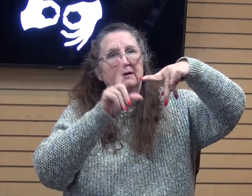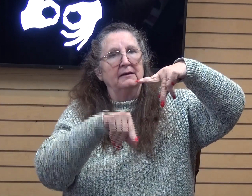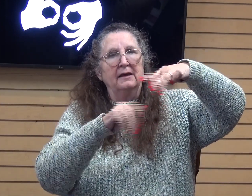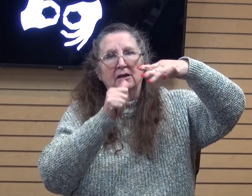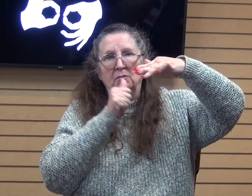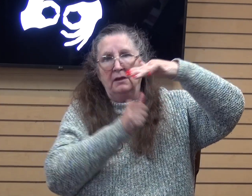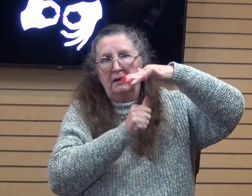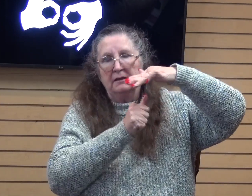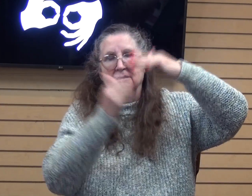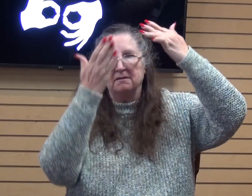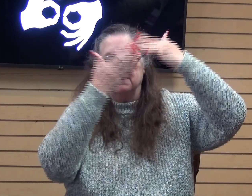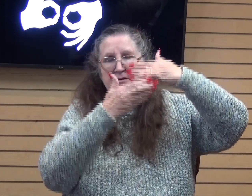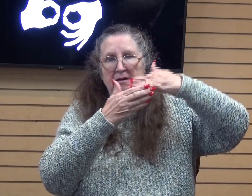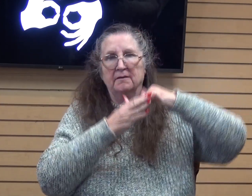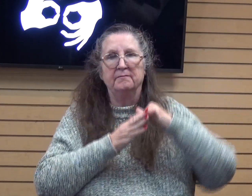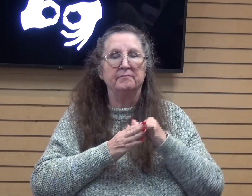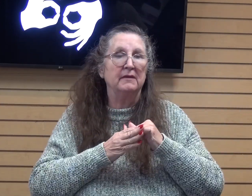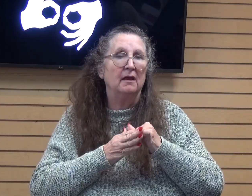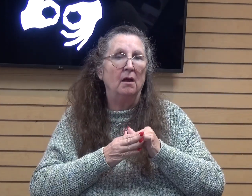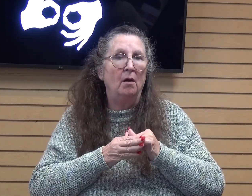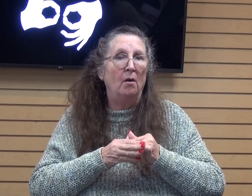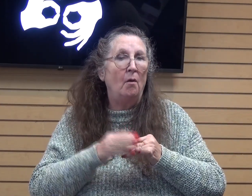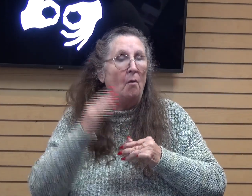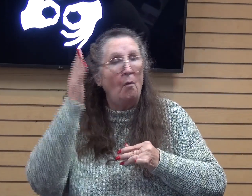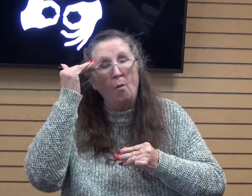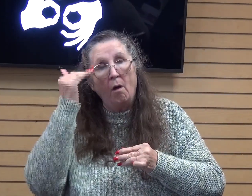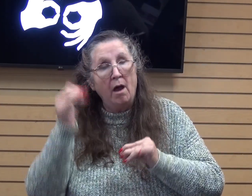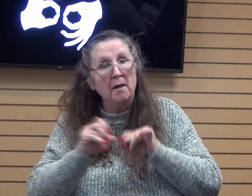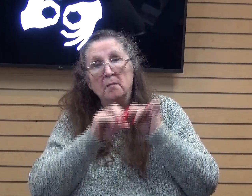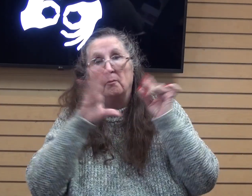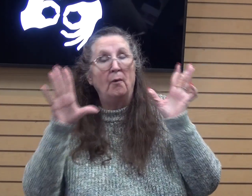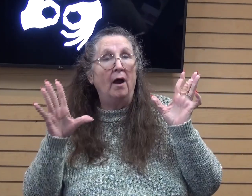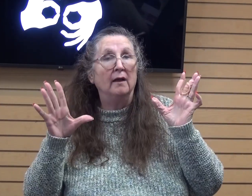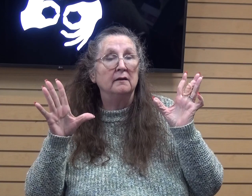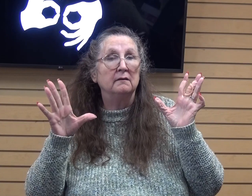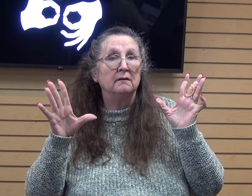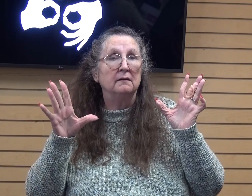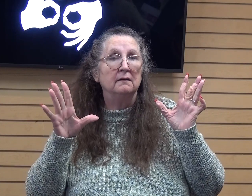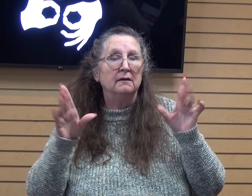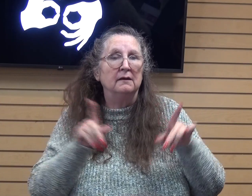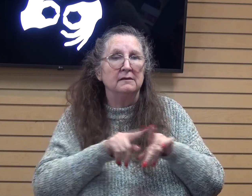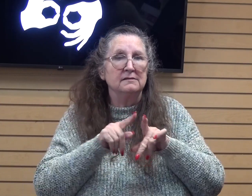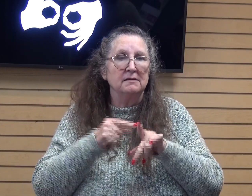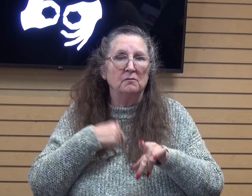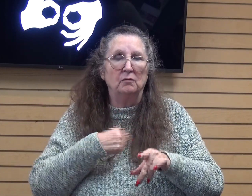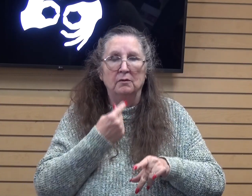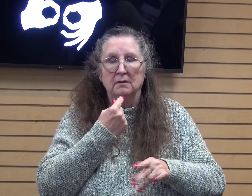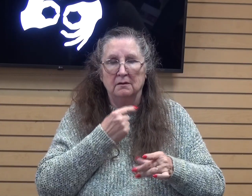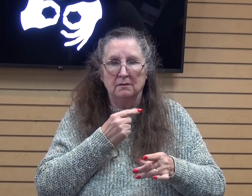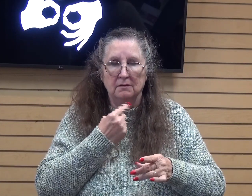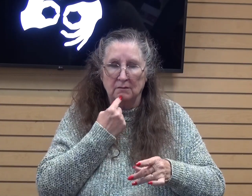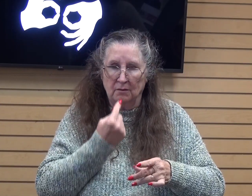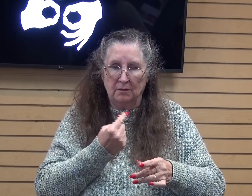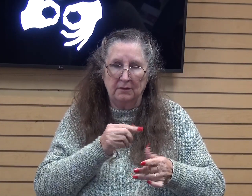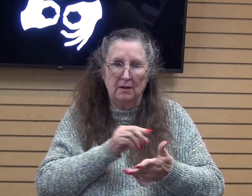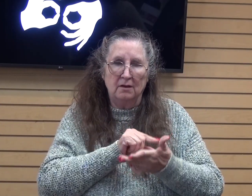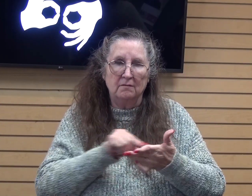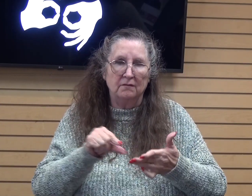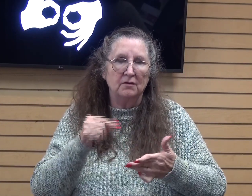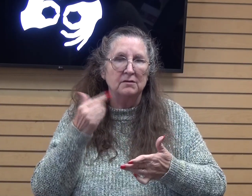And one might ask, why shine so bright? Well, because just as we are told in verse 15, you would not put a lamp underneath the